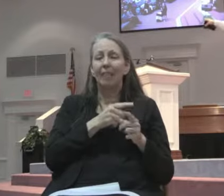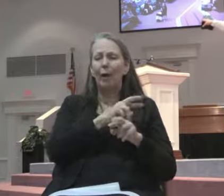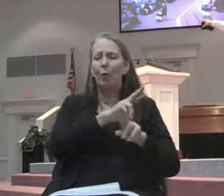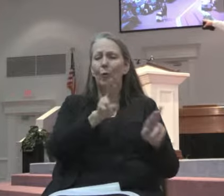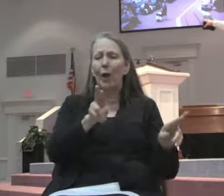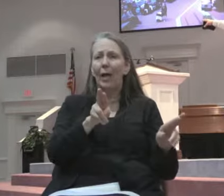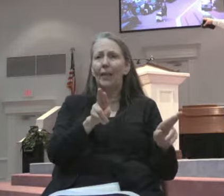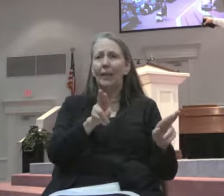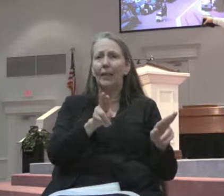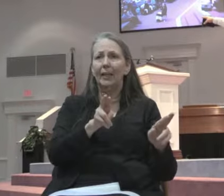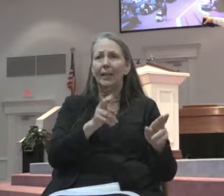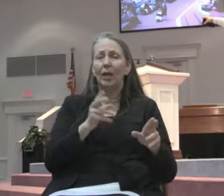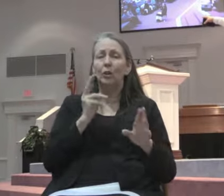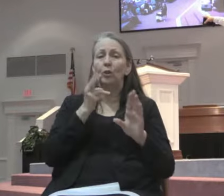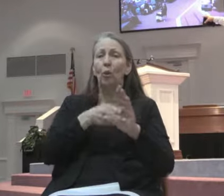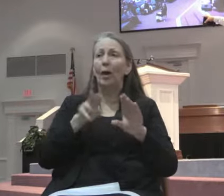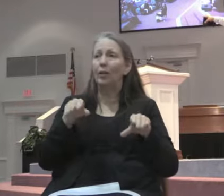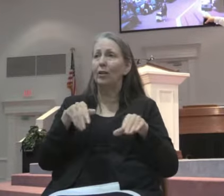ready went with him.